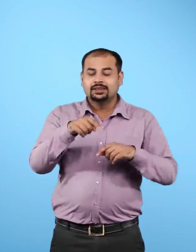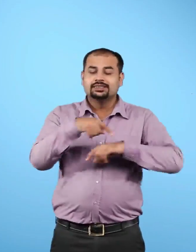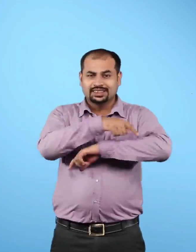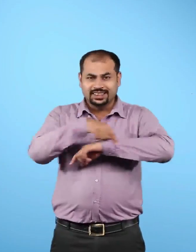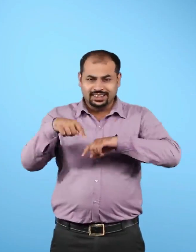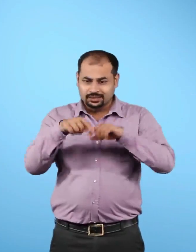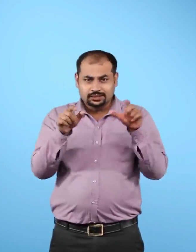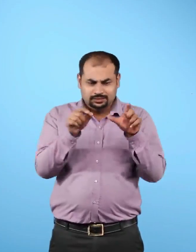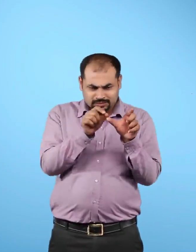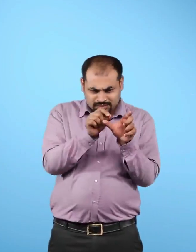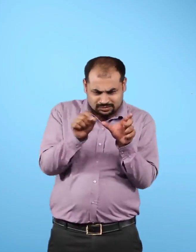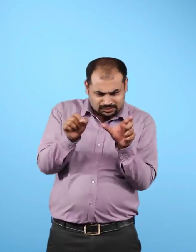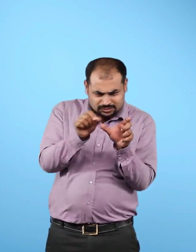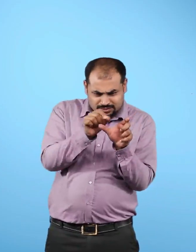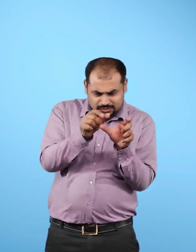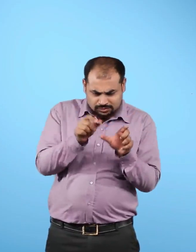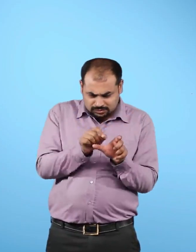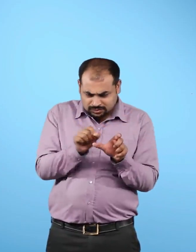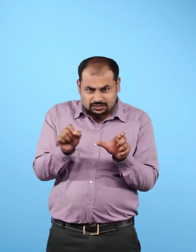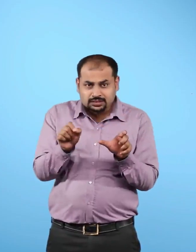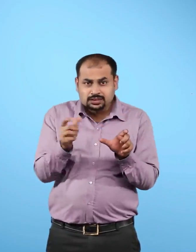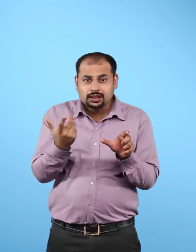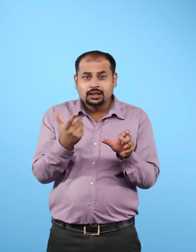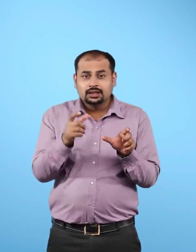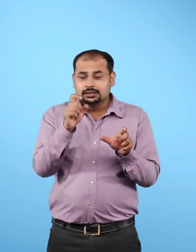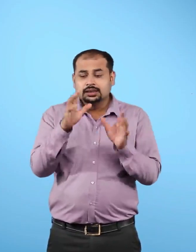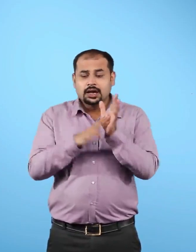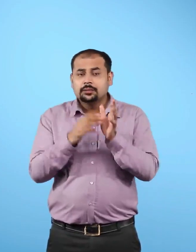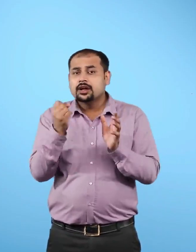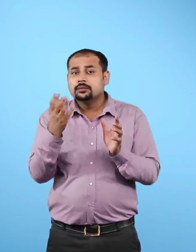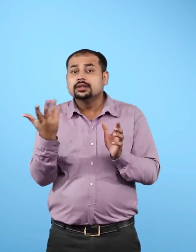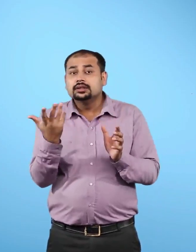Measure each line and write how long it is in centimeters.